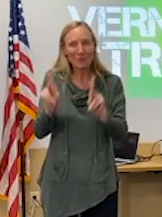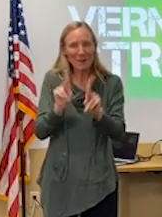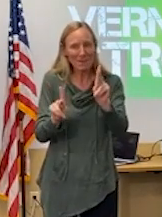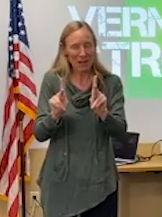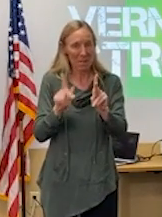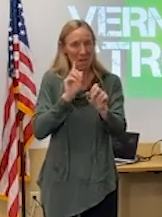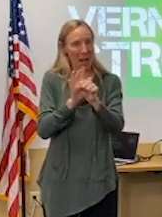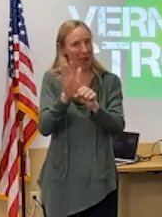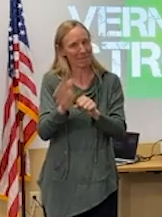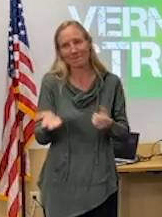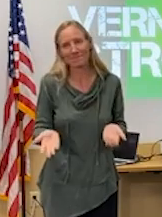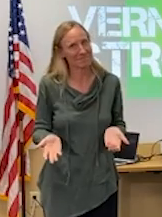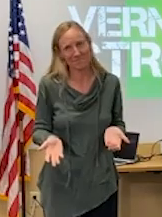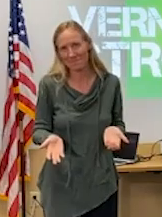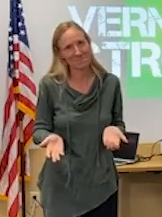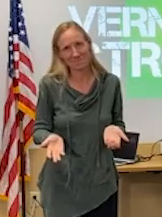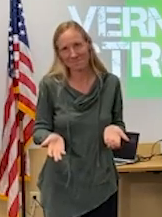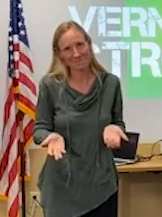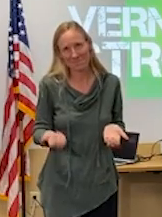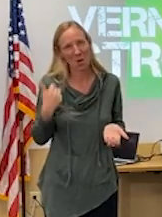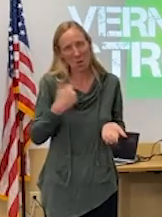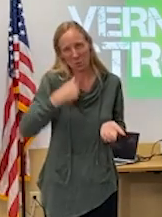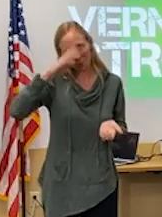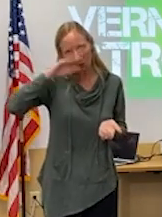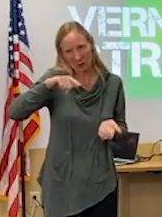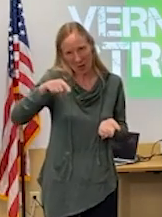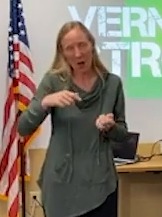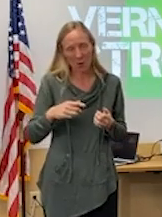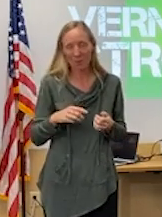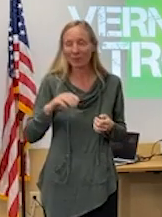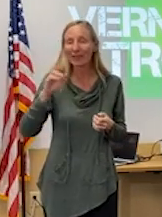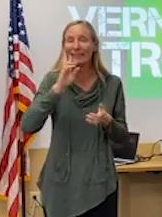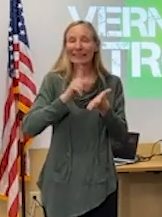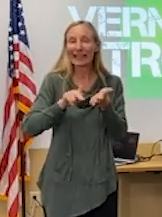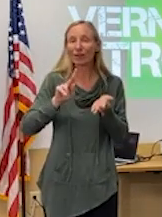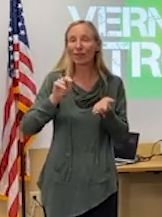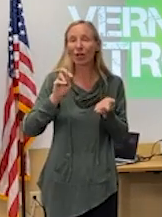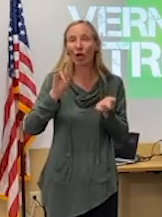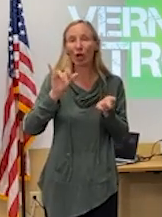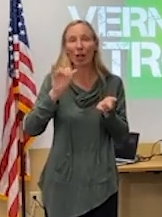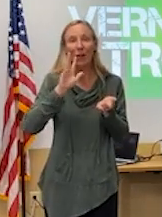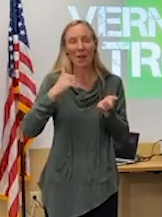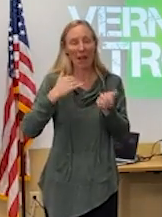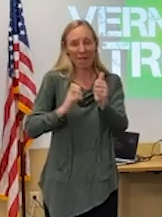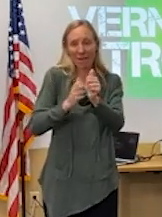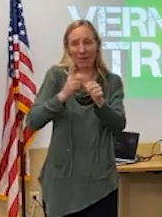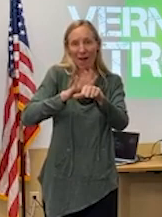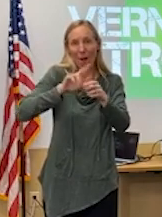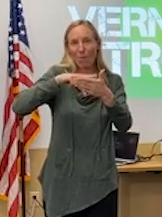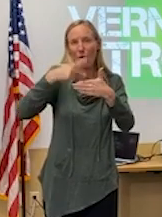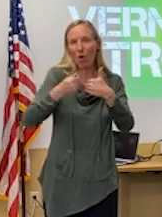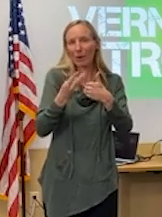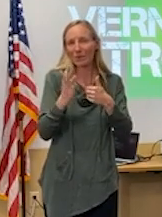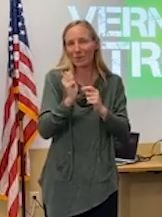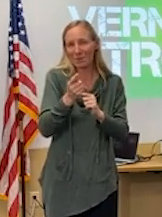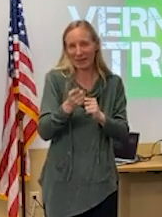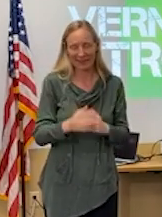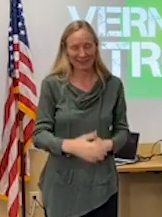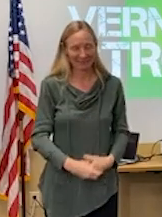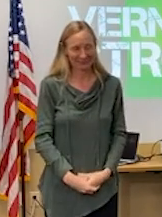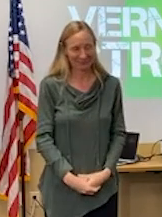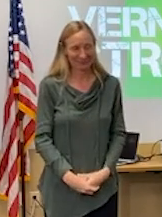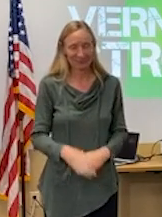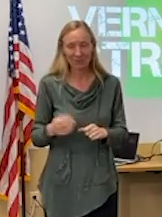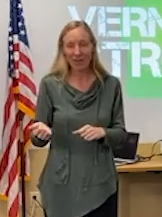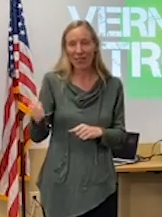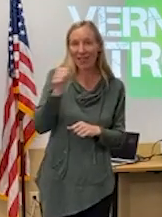be anywhere near enough. Secretary Curley will have an update on the program in a few minutes.